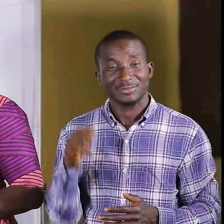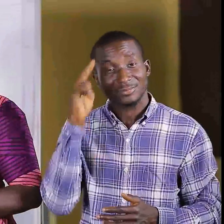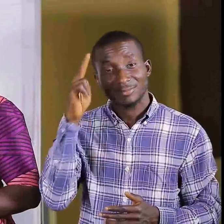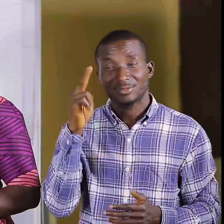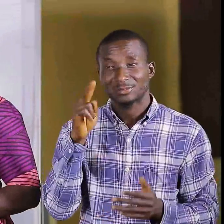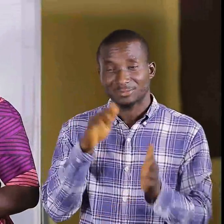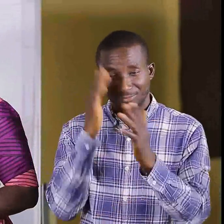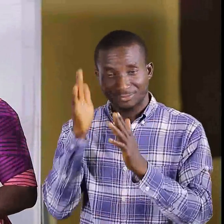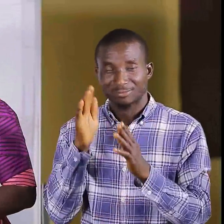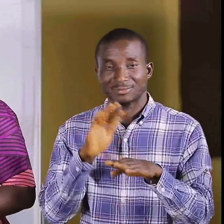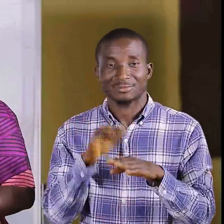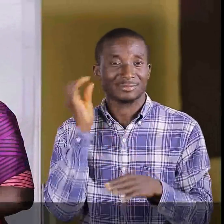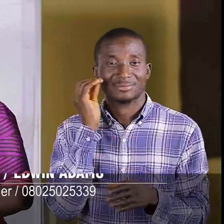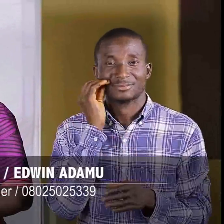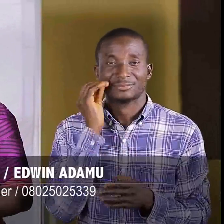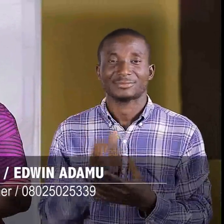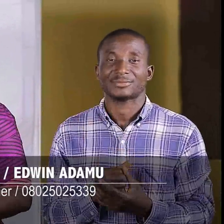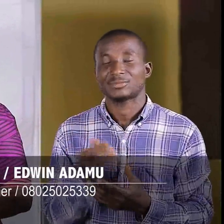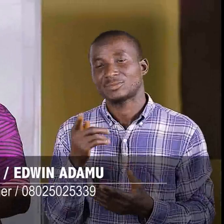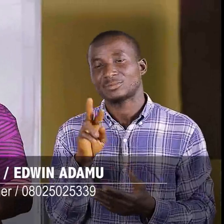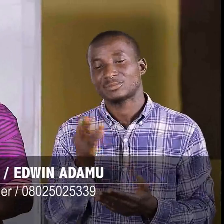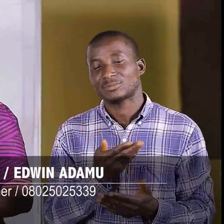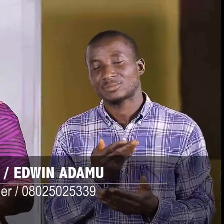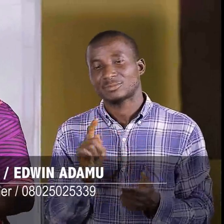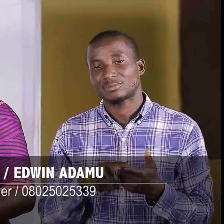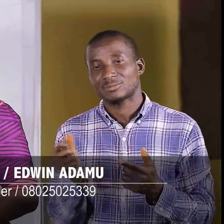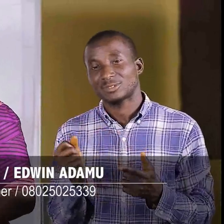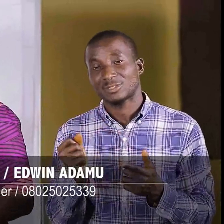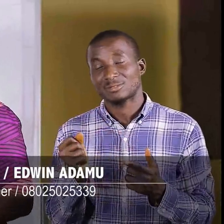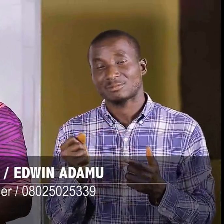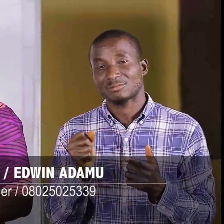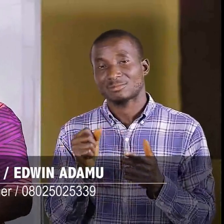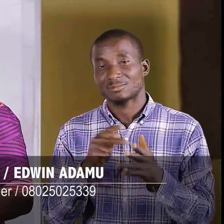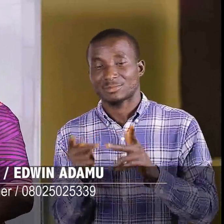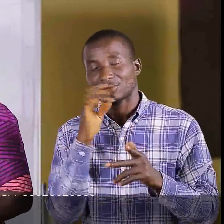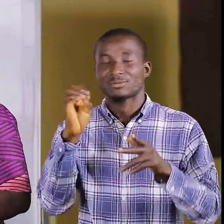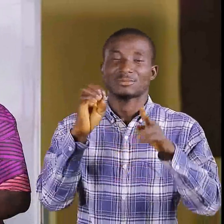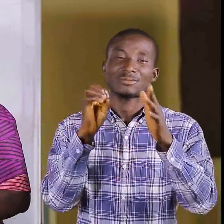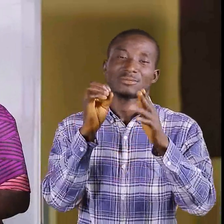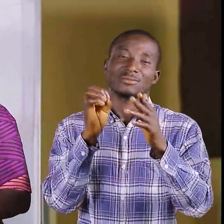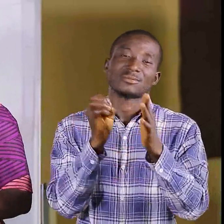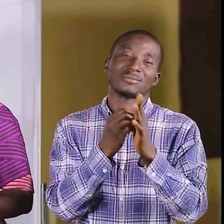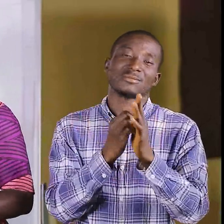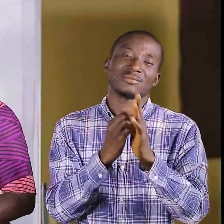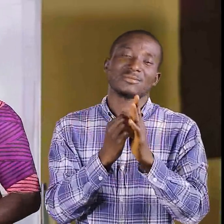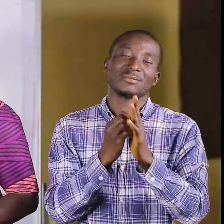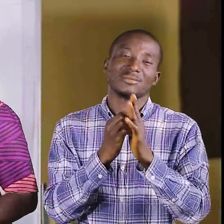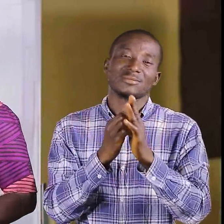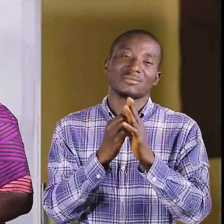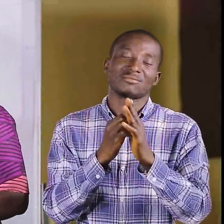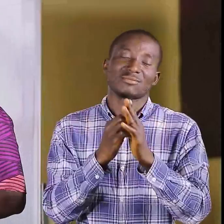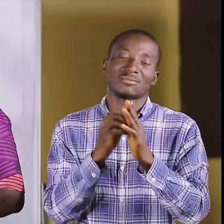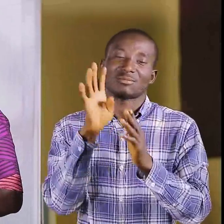Hello, listeners and viewers at home. Welcome once again to another edition of the English language, sponsored by the Kaduna